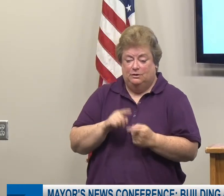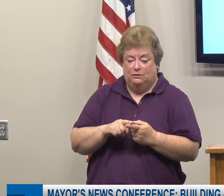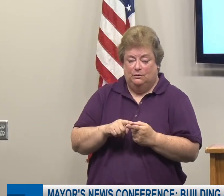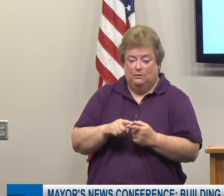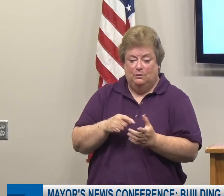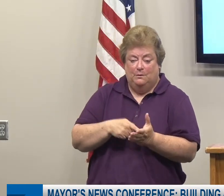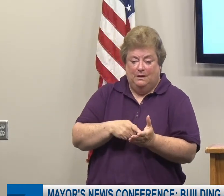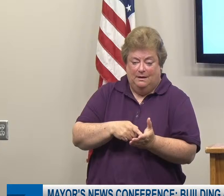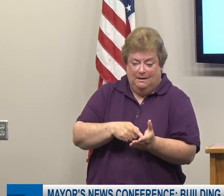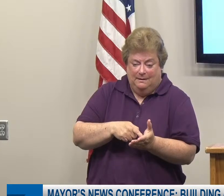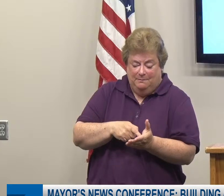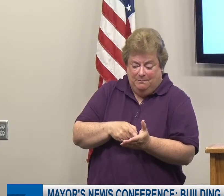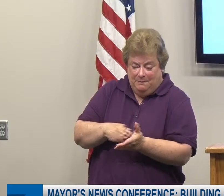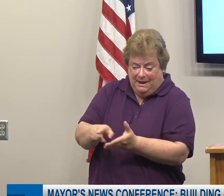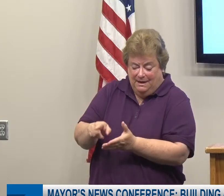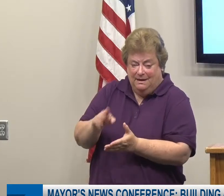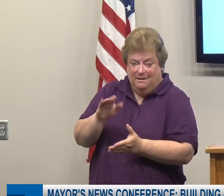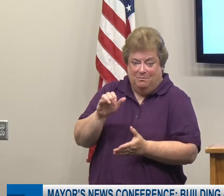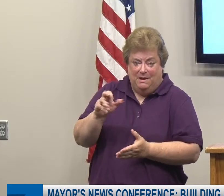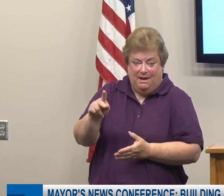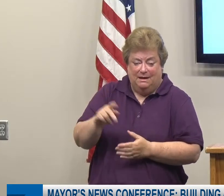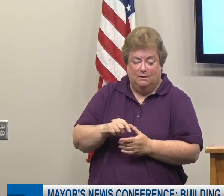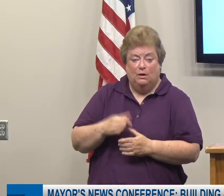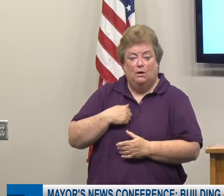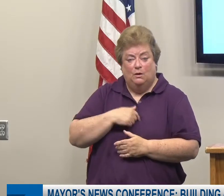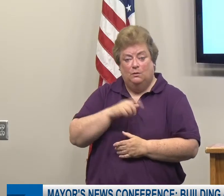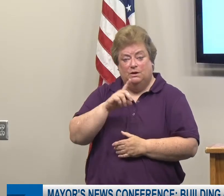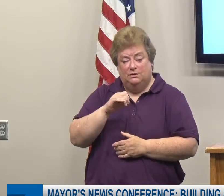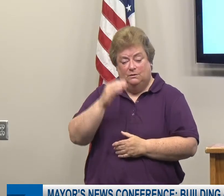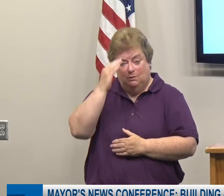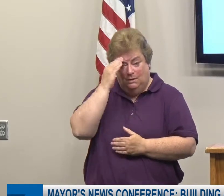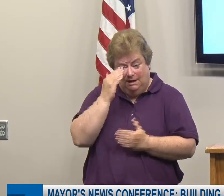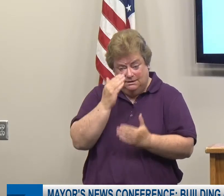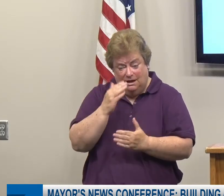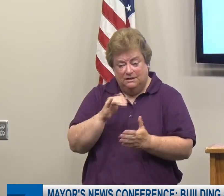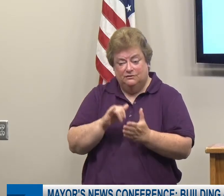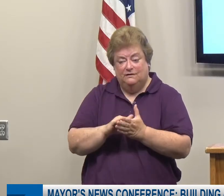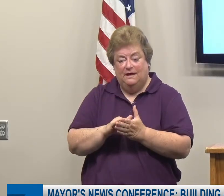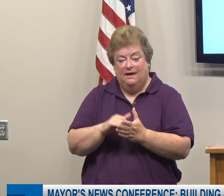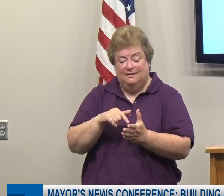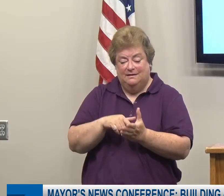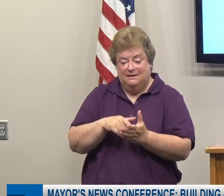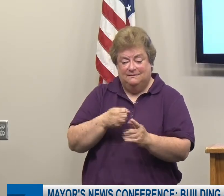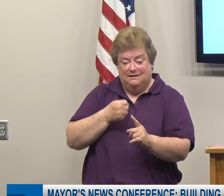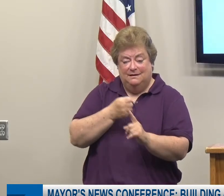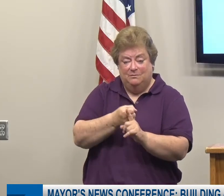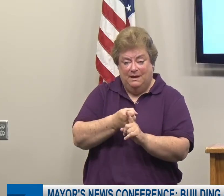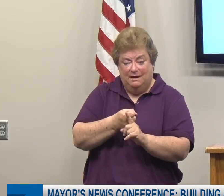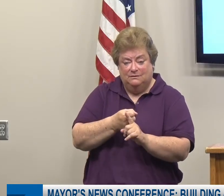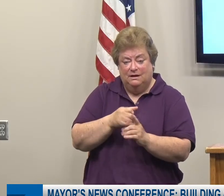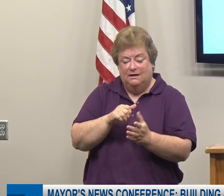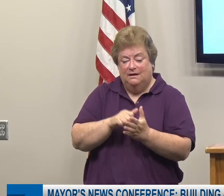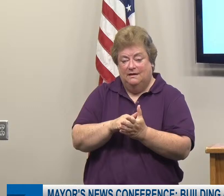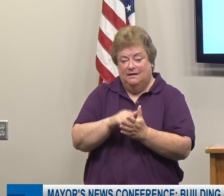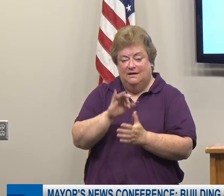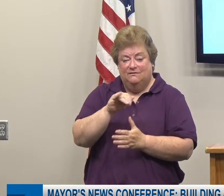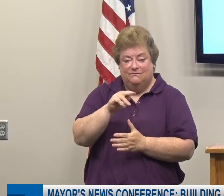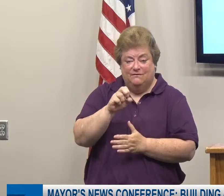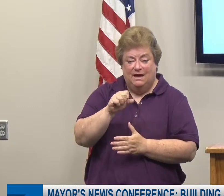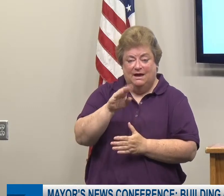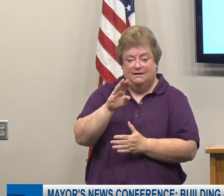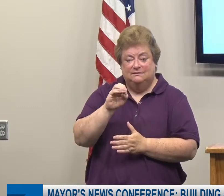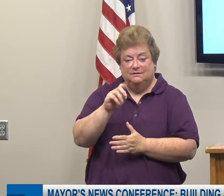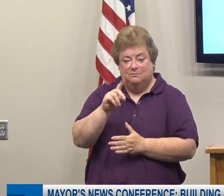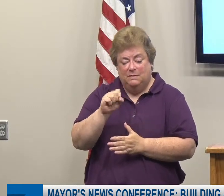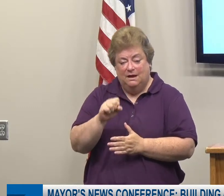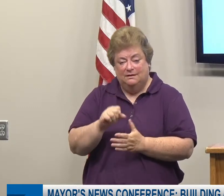city's coffers. That said, we do acknowledge and appreciate the disproportionate impact that fines and bonds have